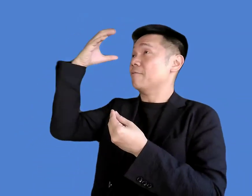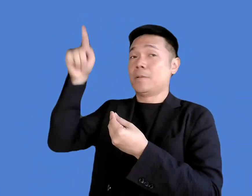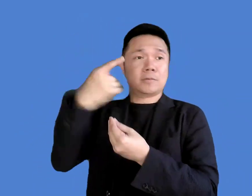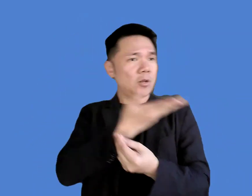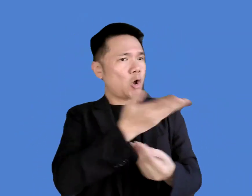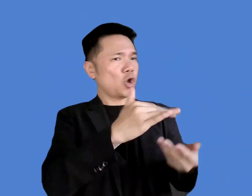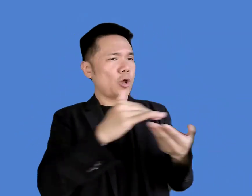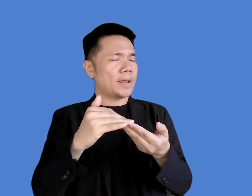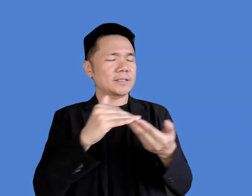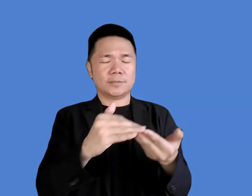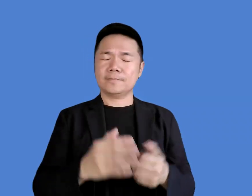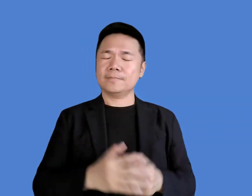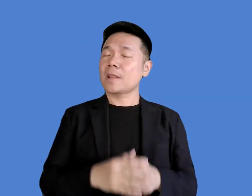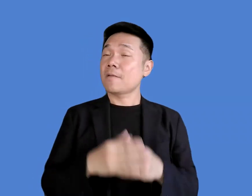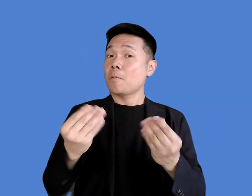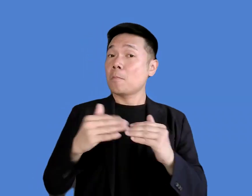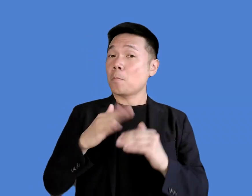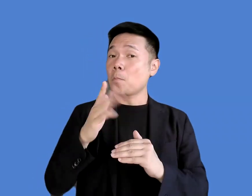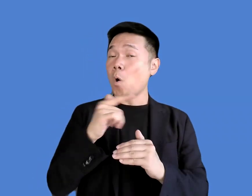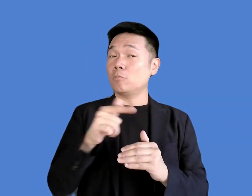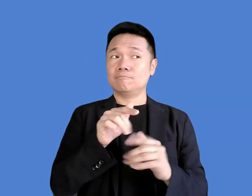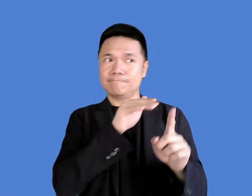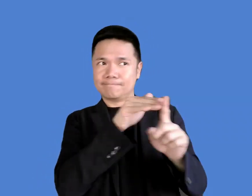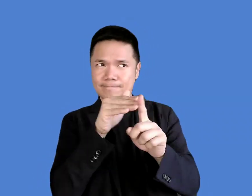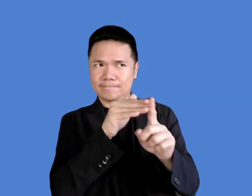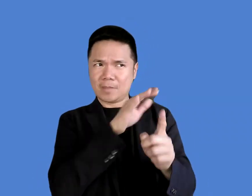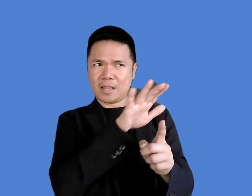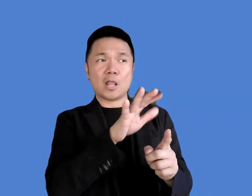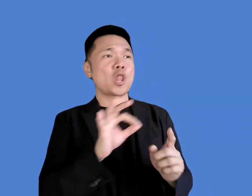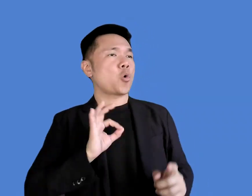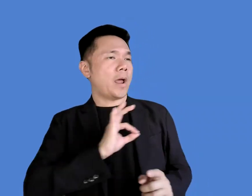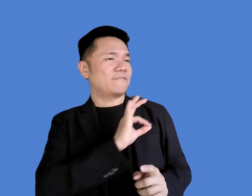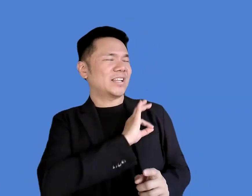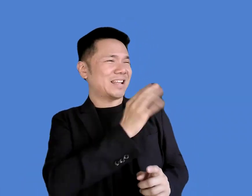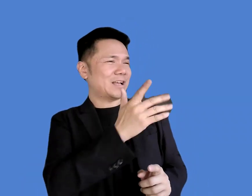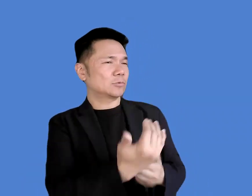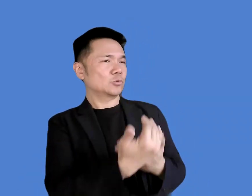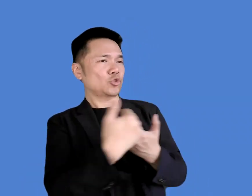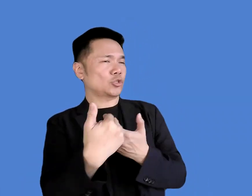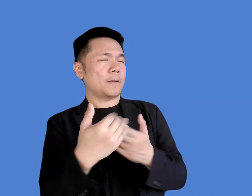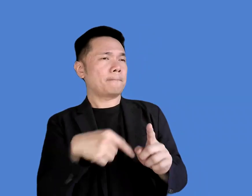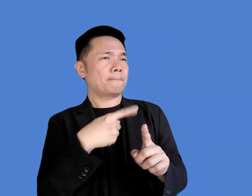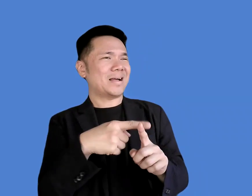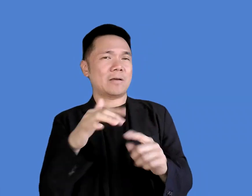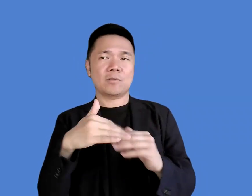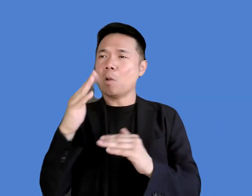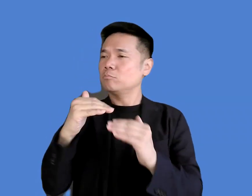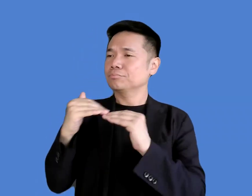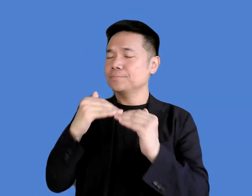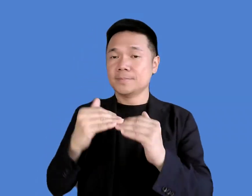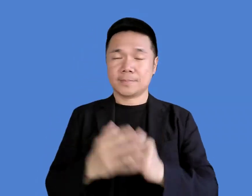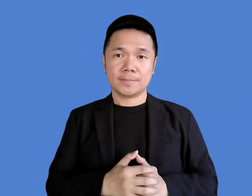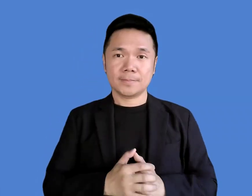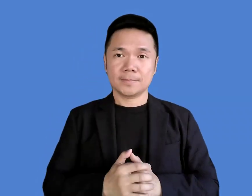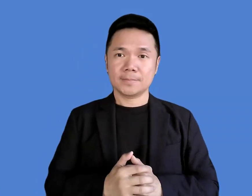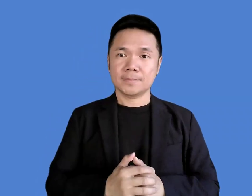to better enable private sector to measure and report on their action for gender equality. We also